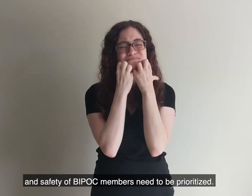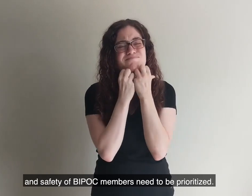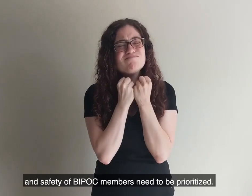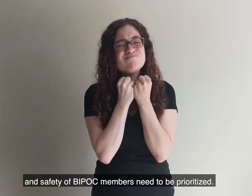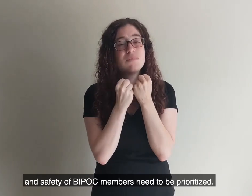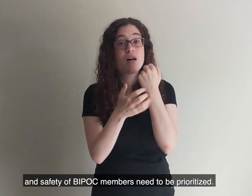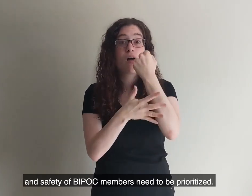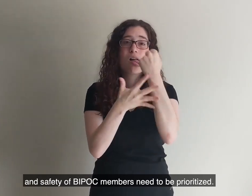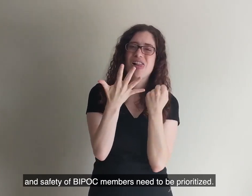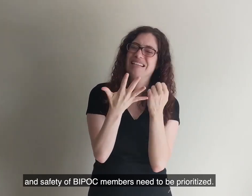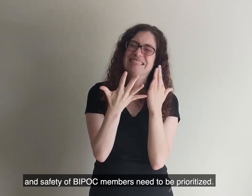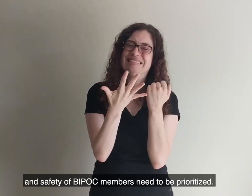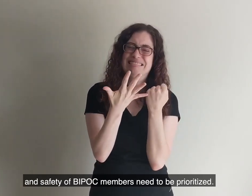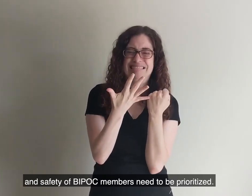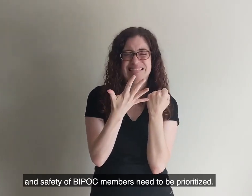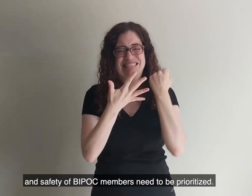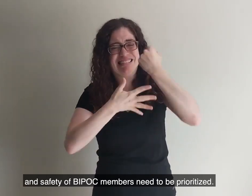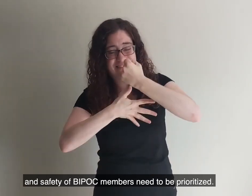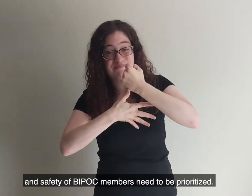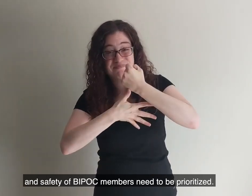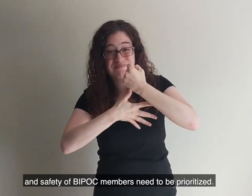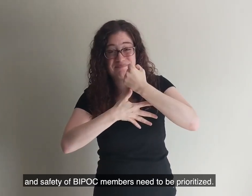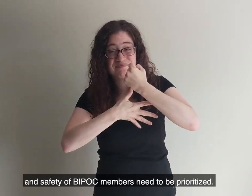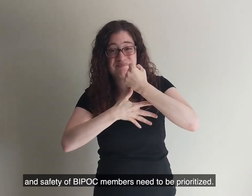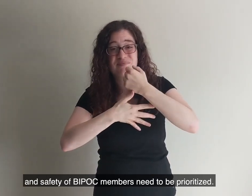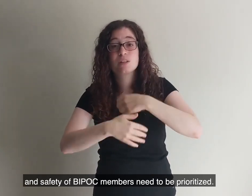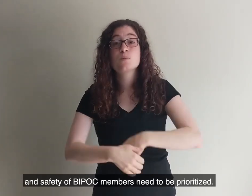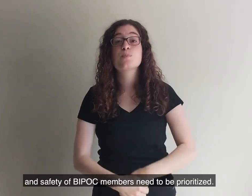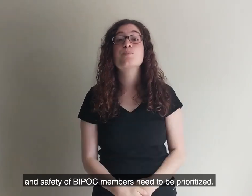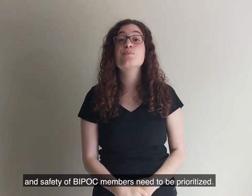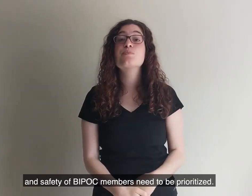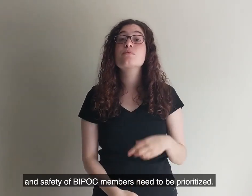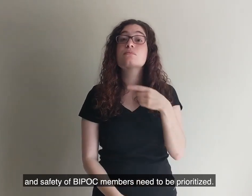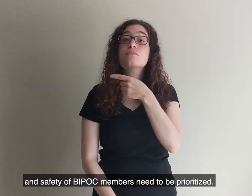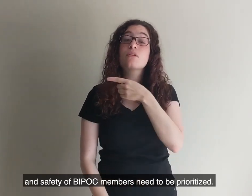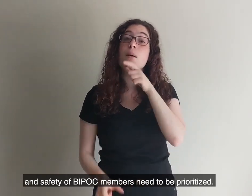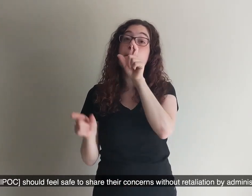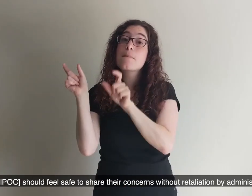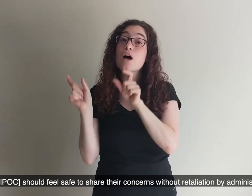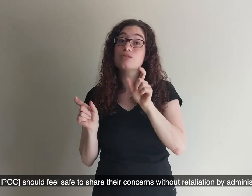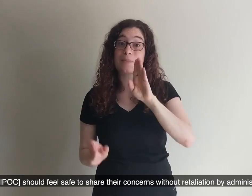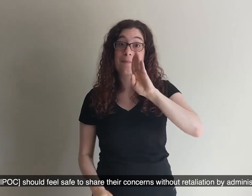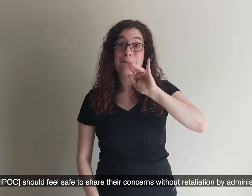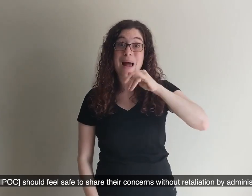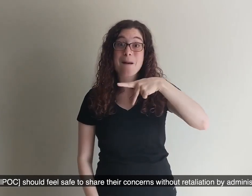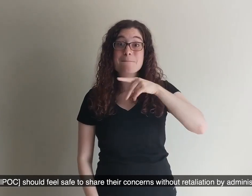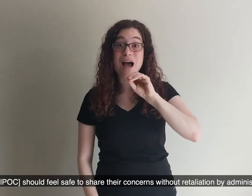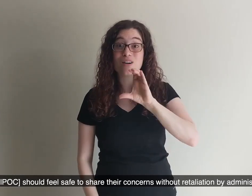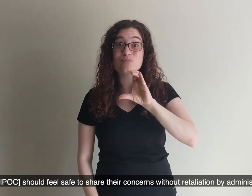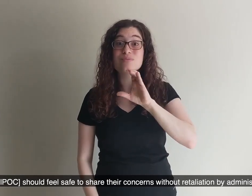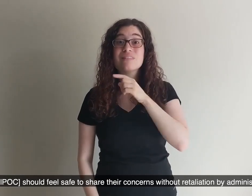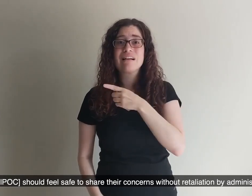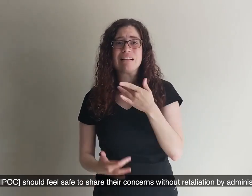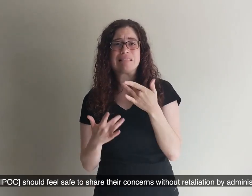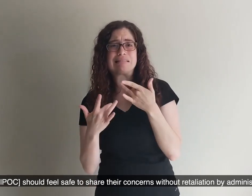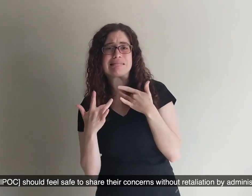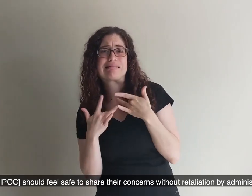and safety of BI POC members need to be prioritized. All should feel safe to share